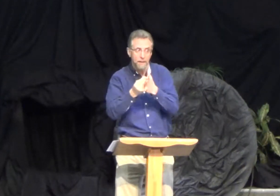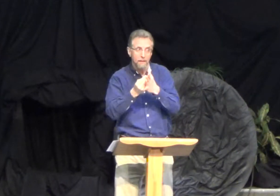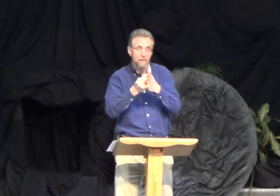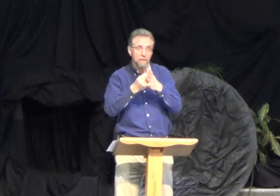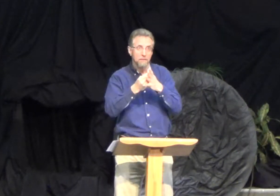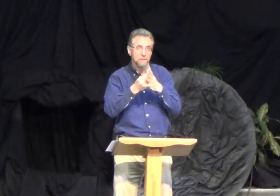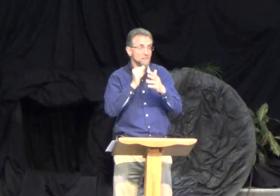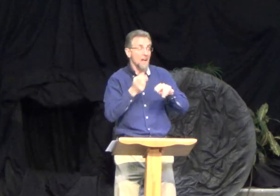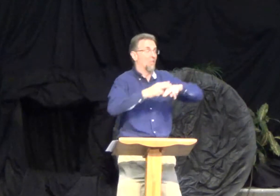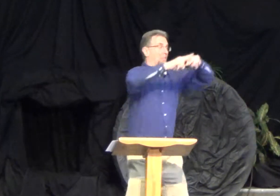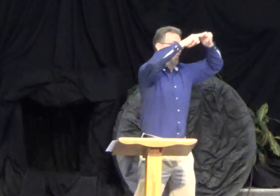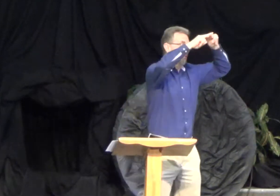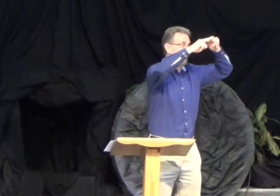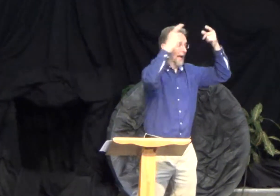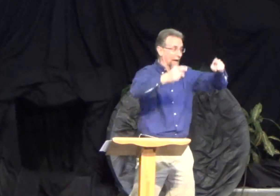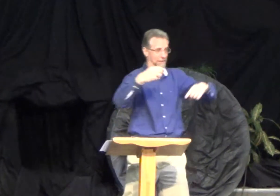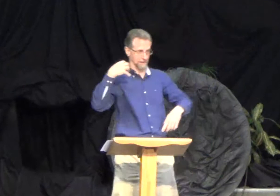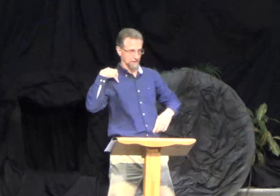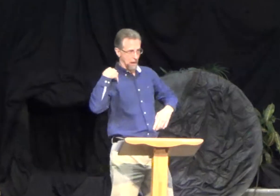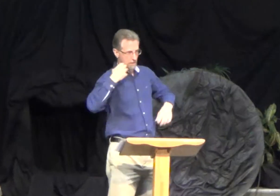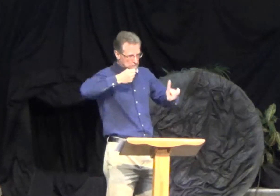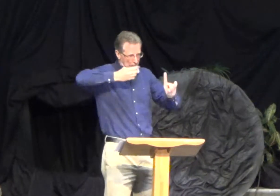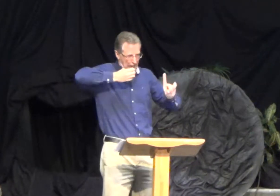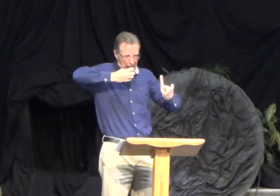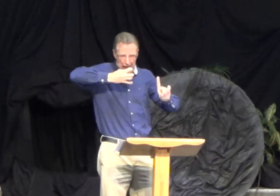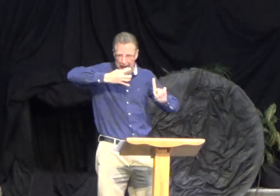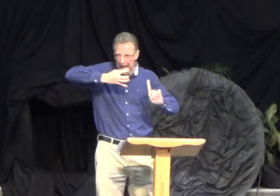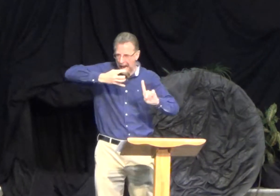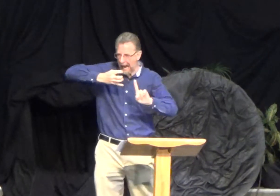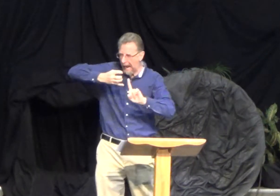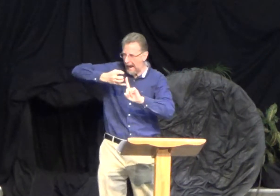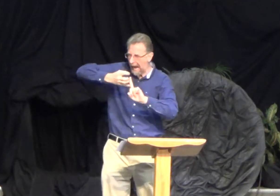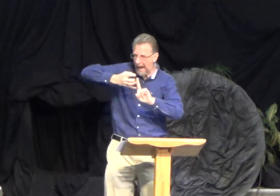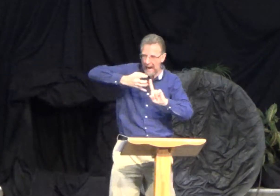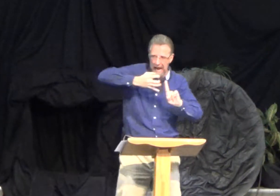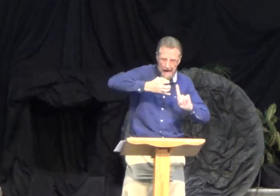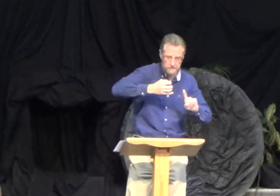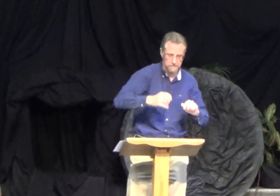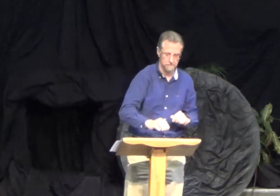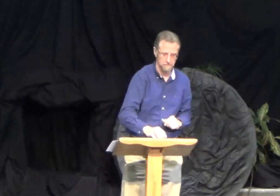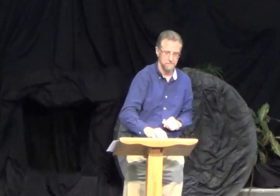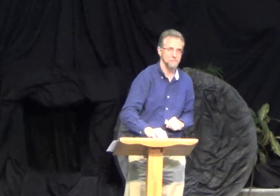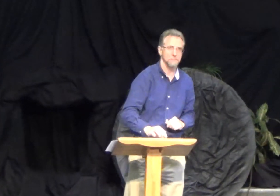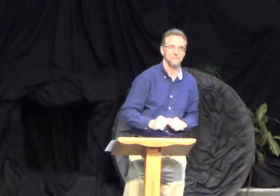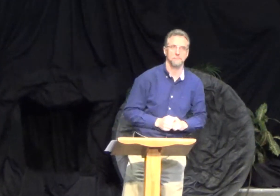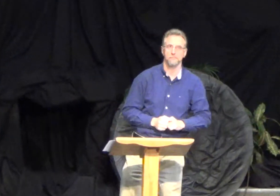If a banker loses money and doesn't increase, his boss is there on him if he doesn't do well.